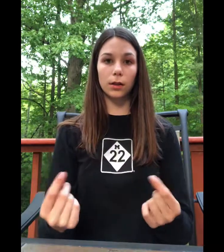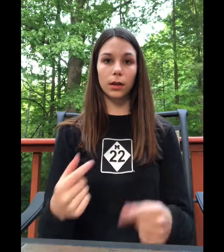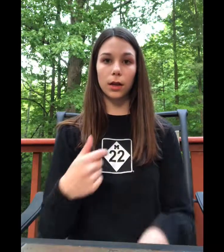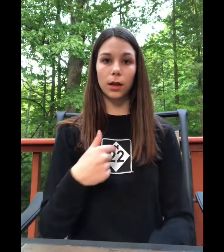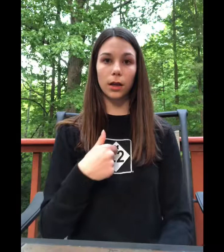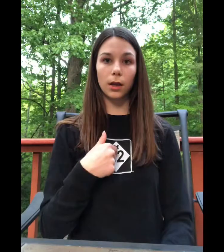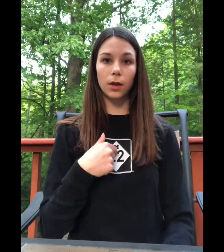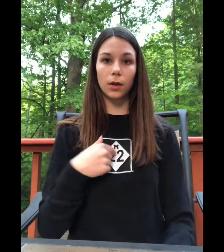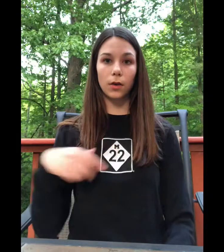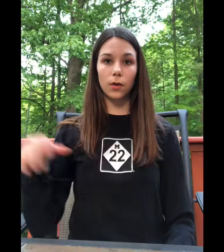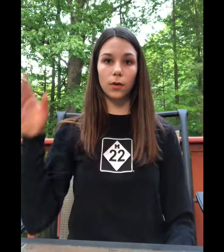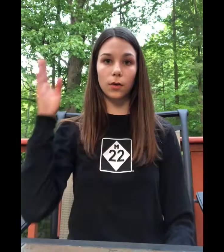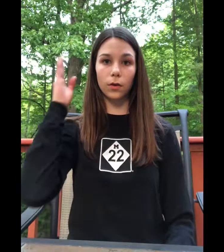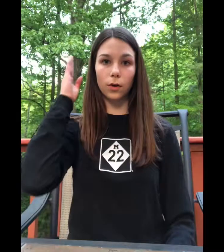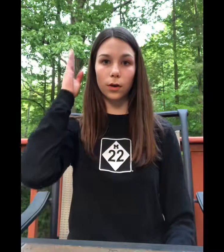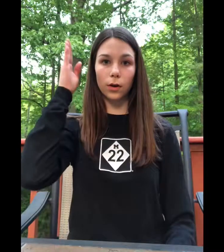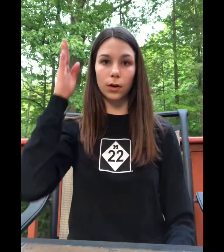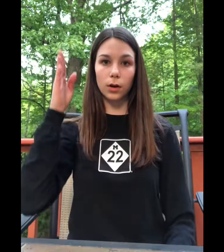all night or a